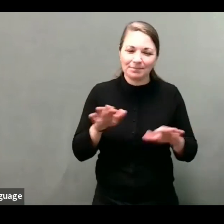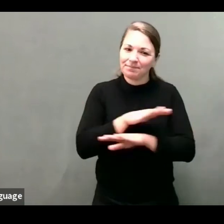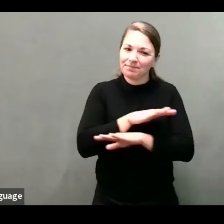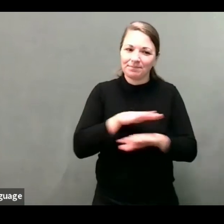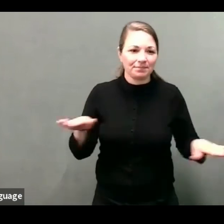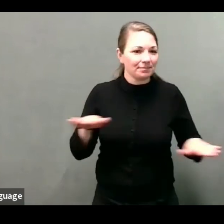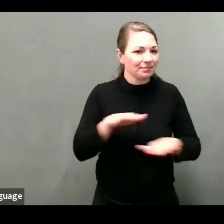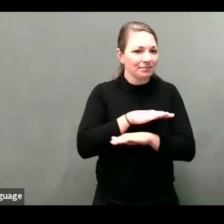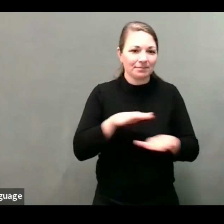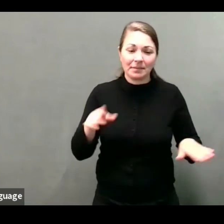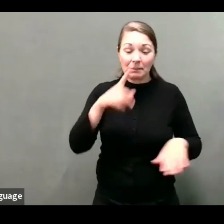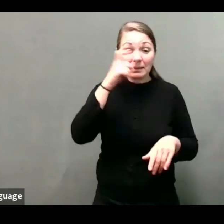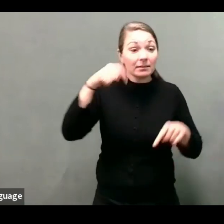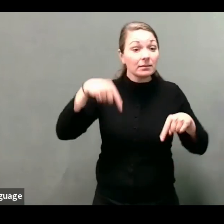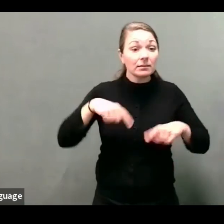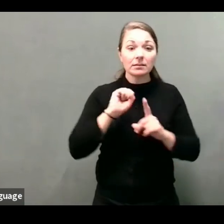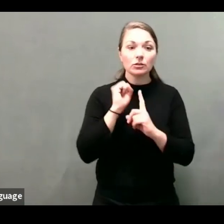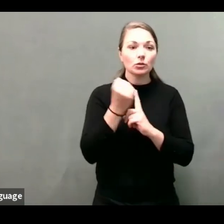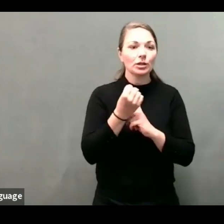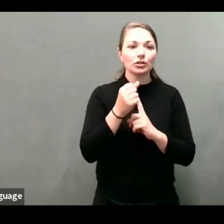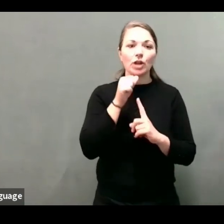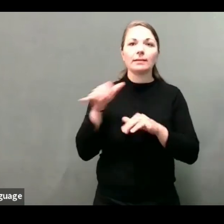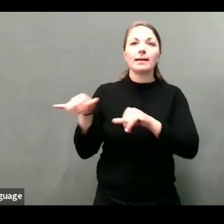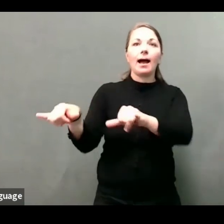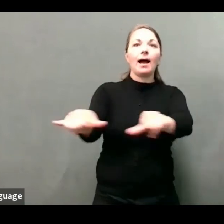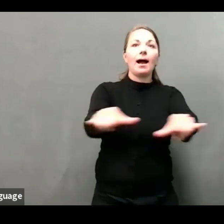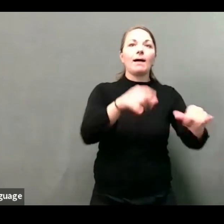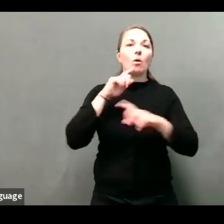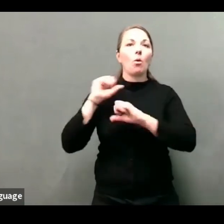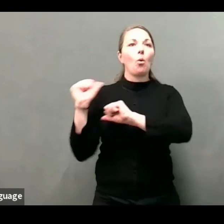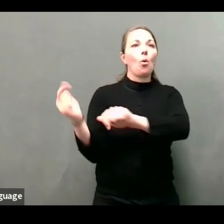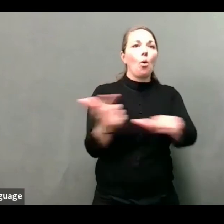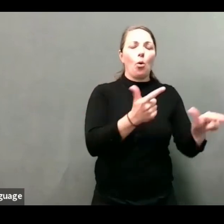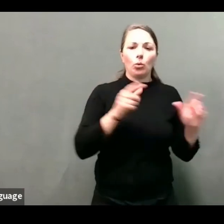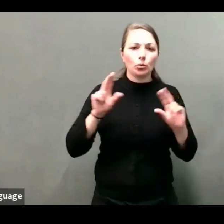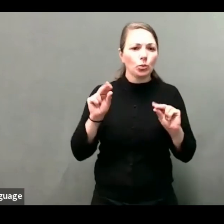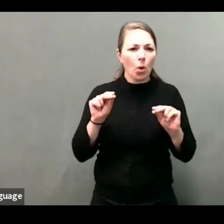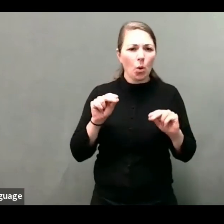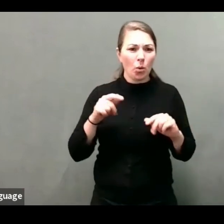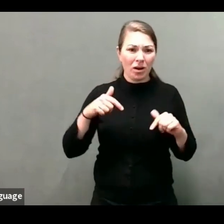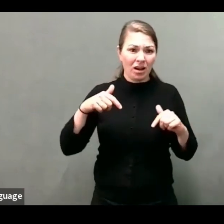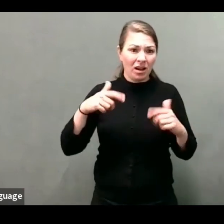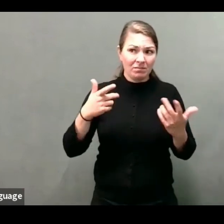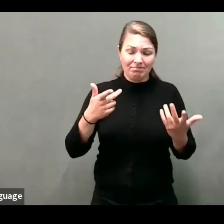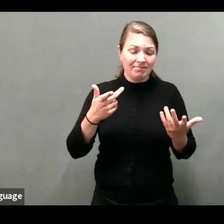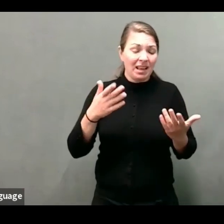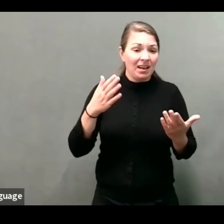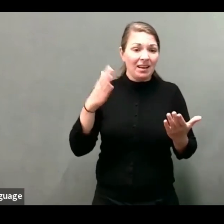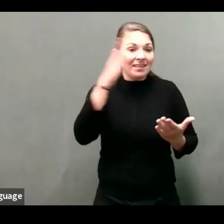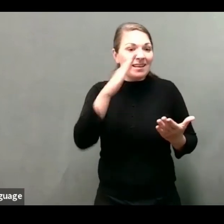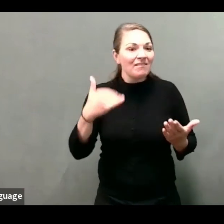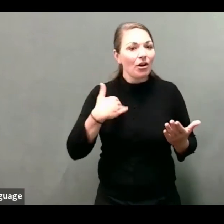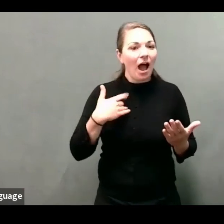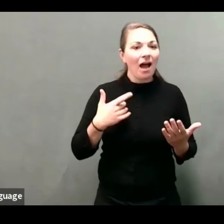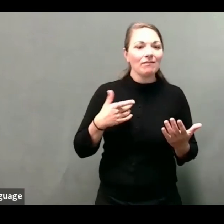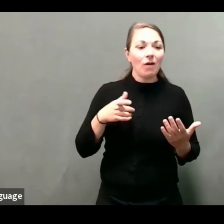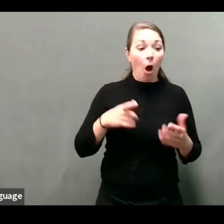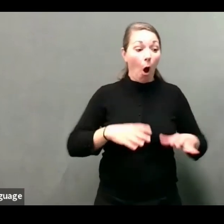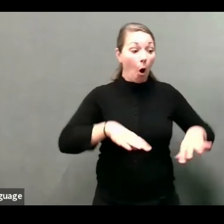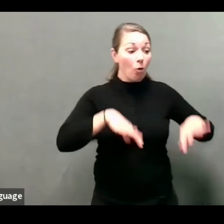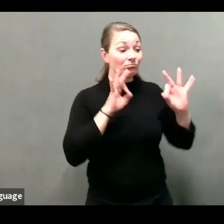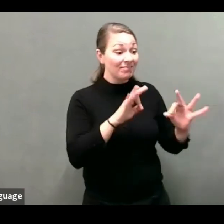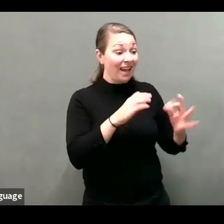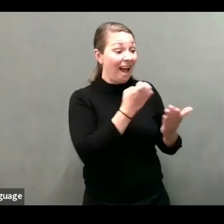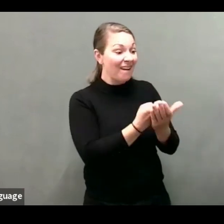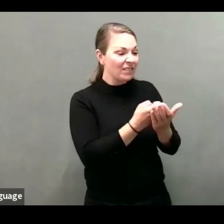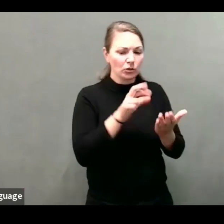it's not a one size fits all situation again. None of these things is going to take a perfect evidence situation and then make it impossible.